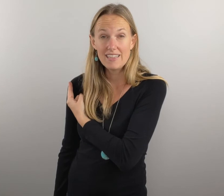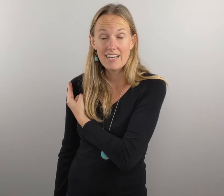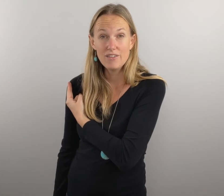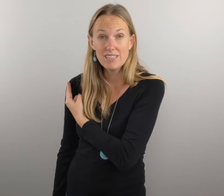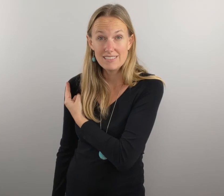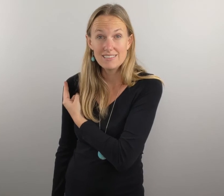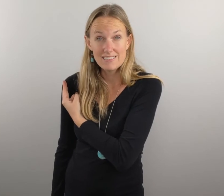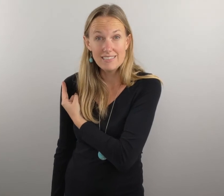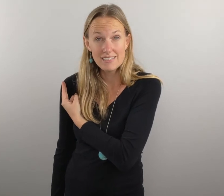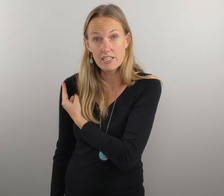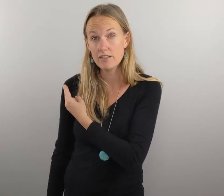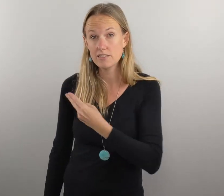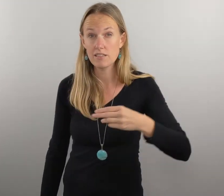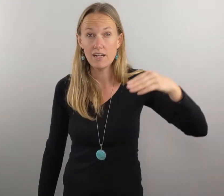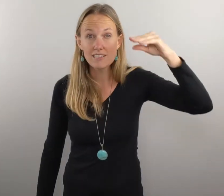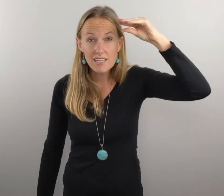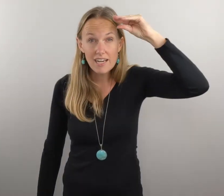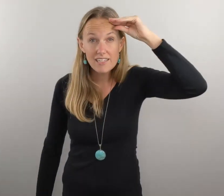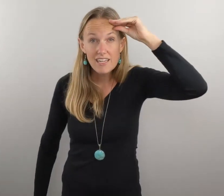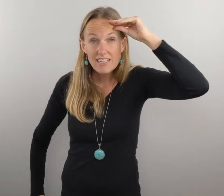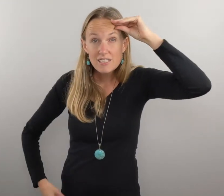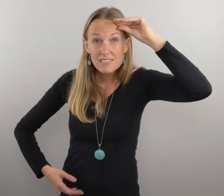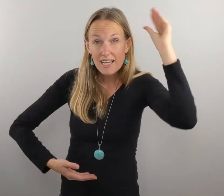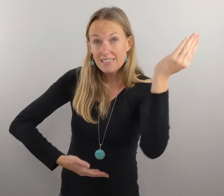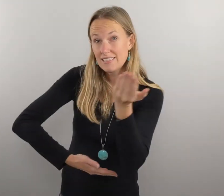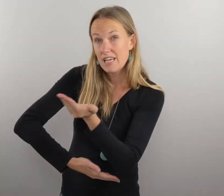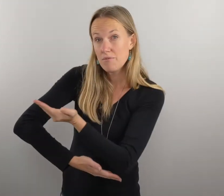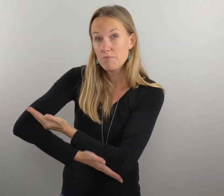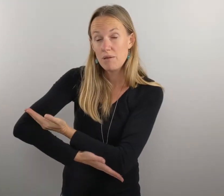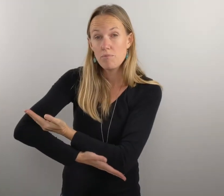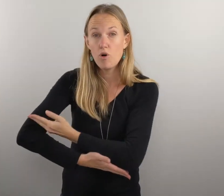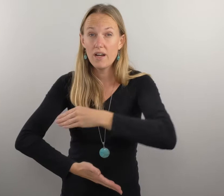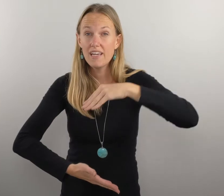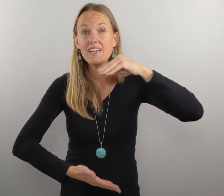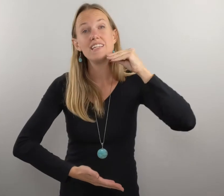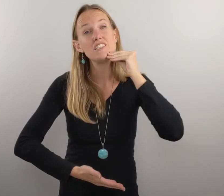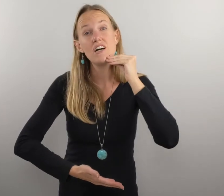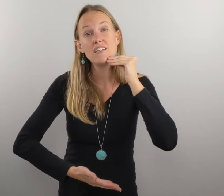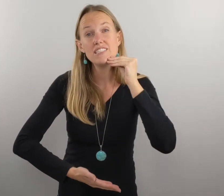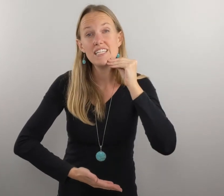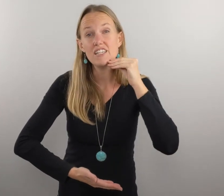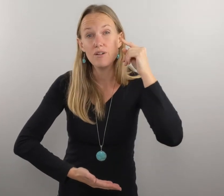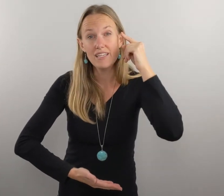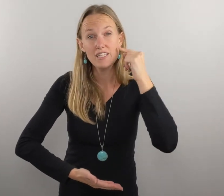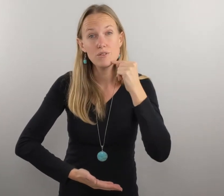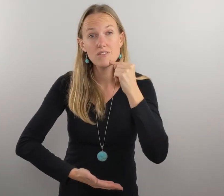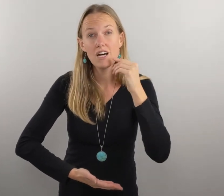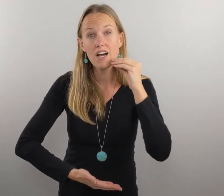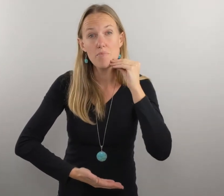out because sons and daughters is a lot to sign. Son is the same as baby boy, and then daughter is here, right? That's where you tie a